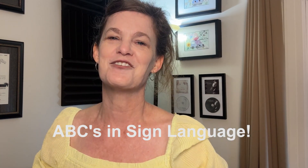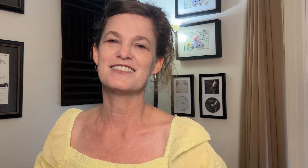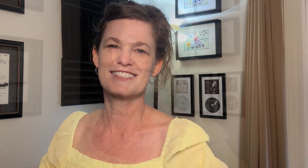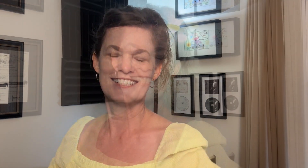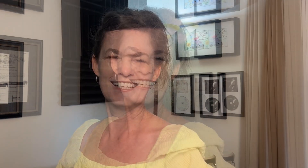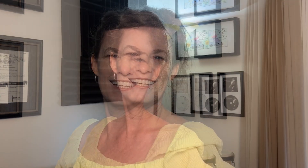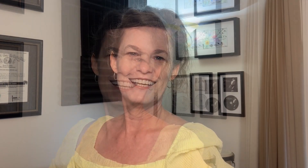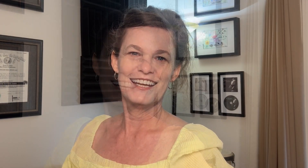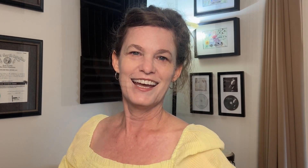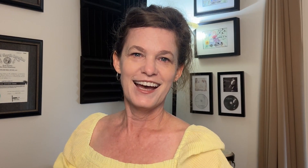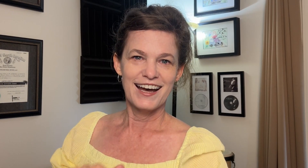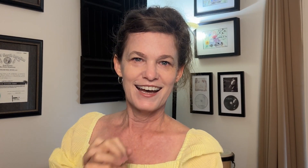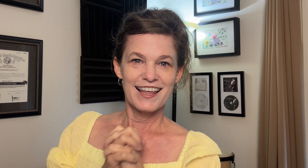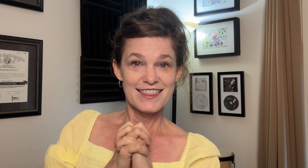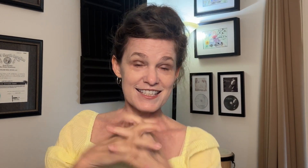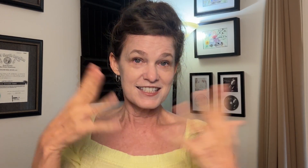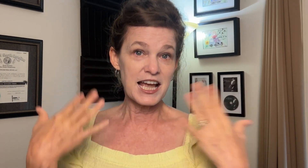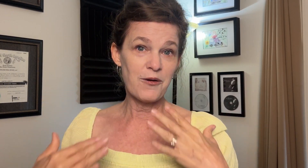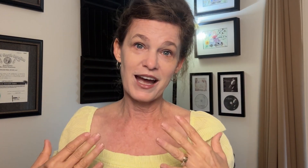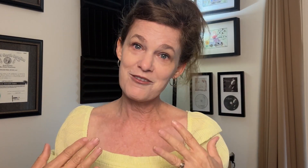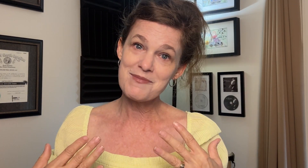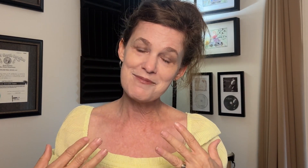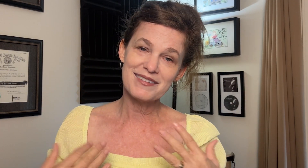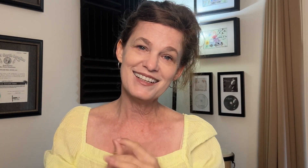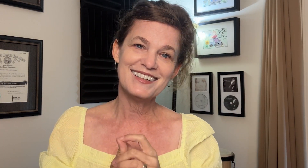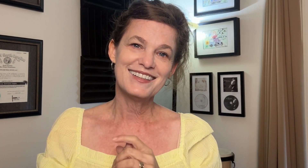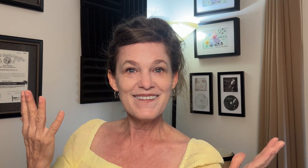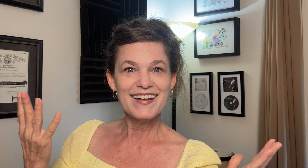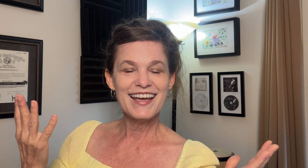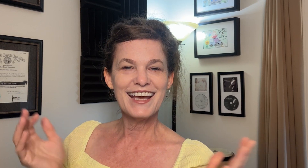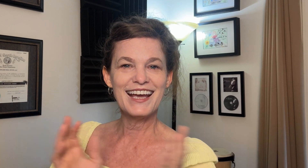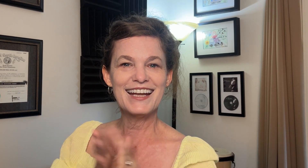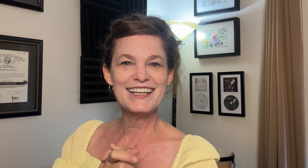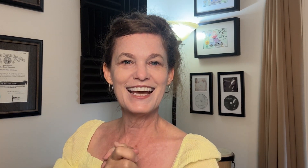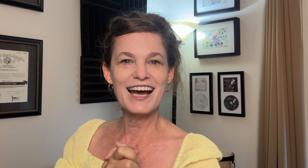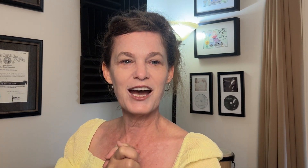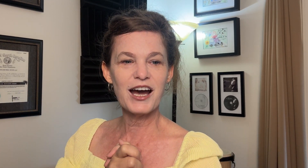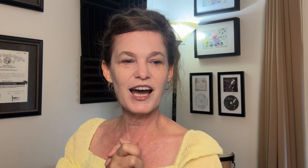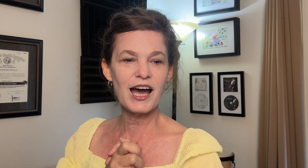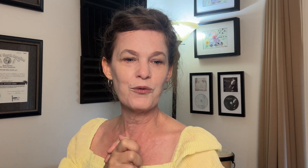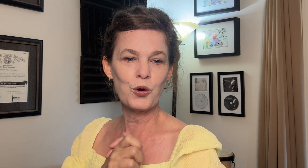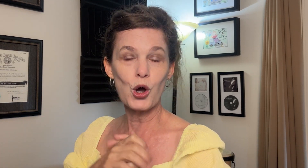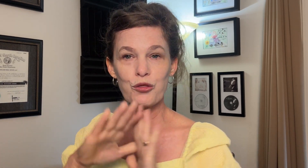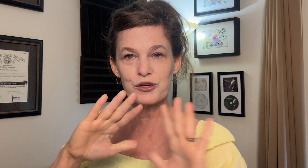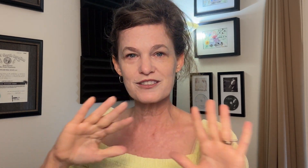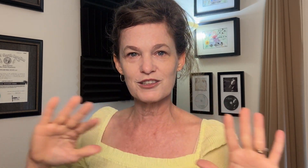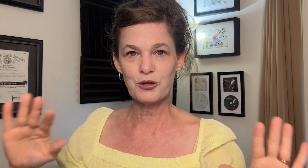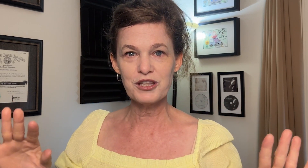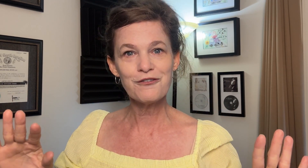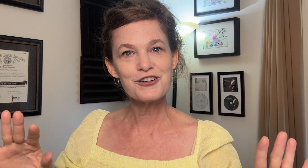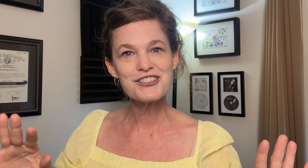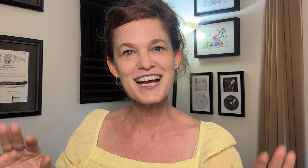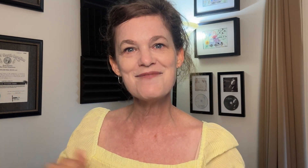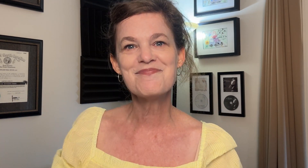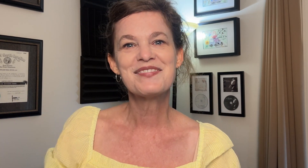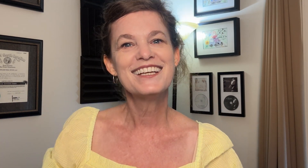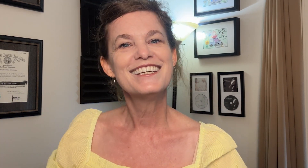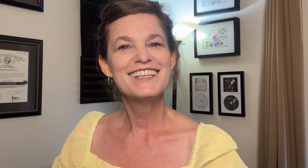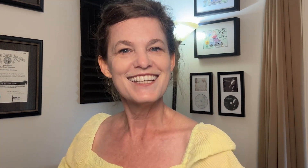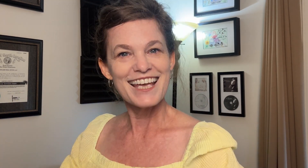language. This is how I remember it, and I will go through it slowly the first time, and